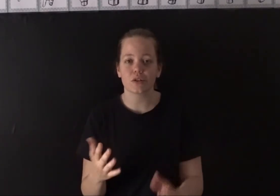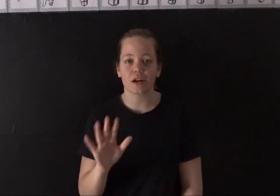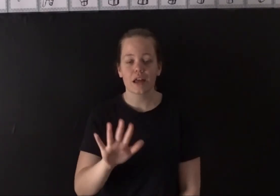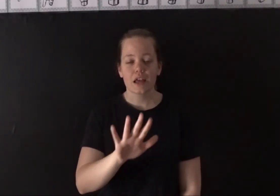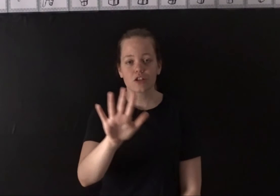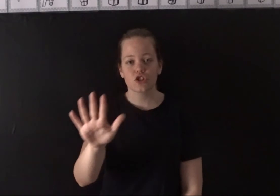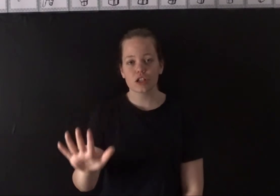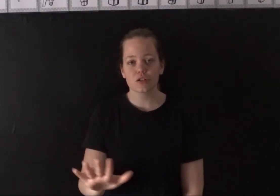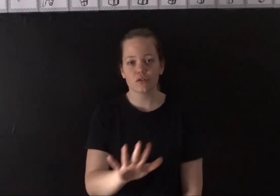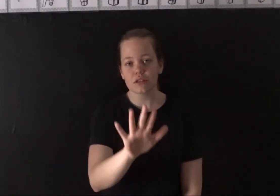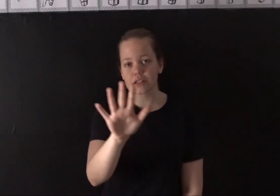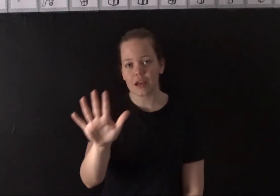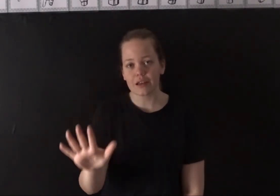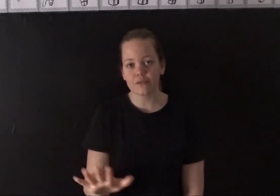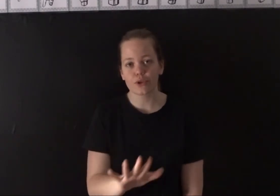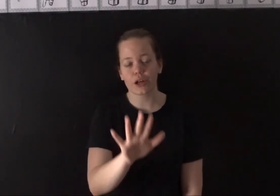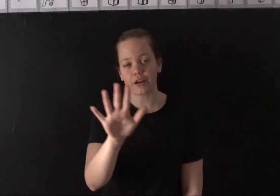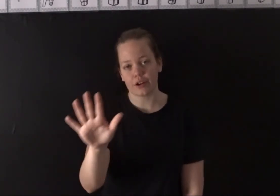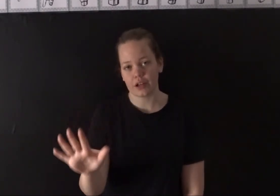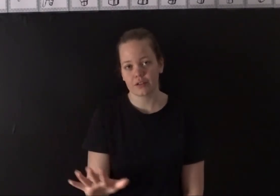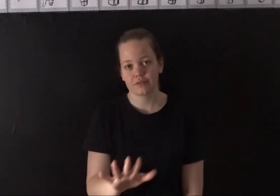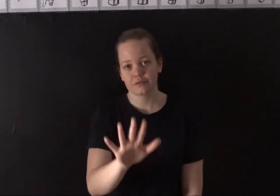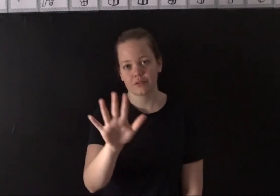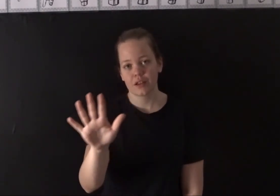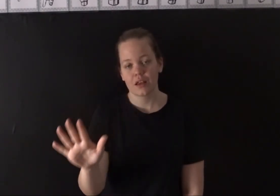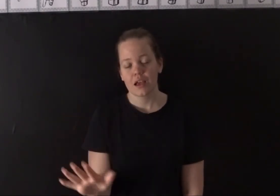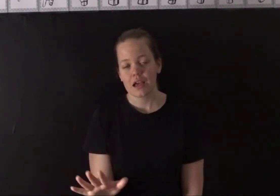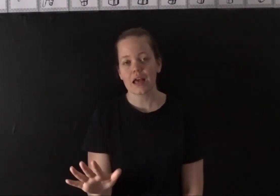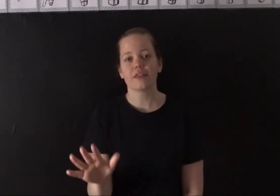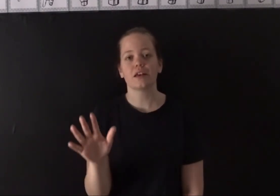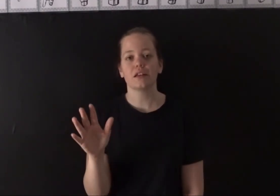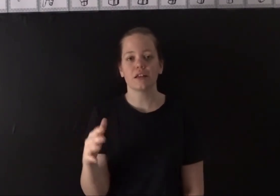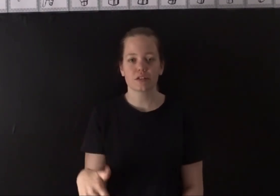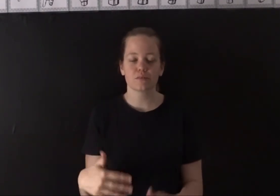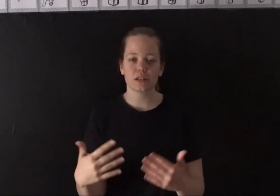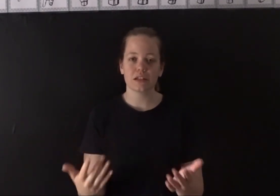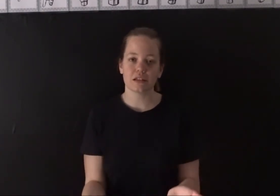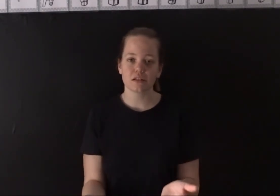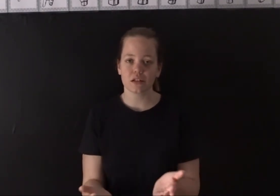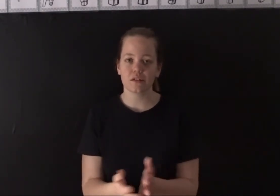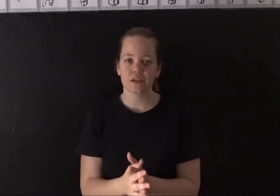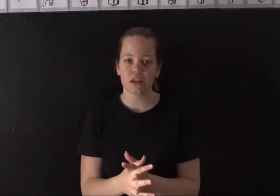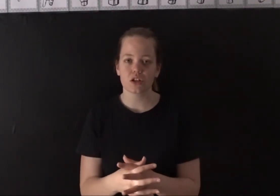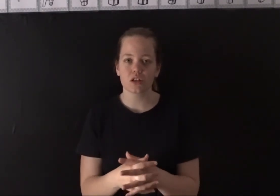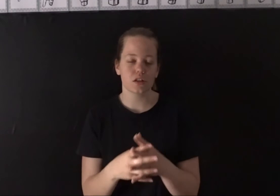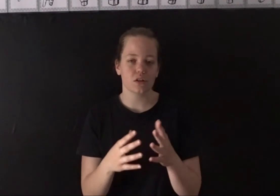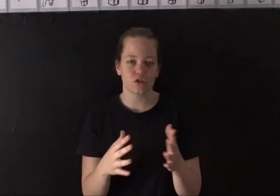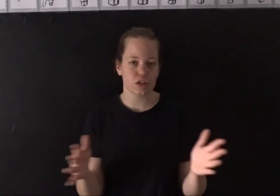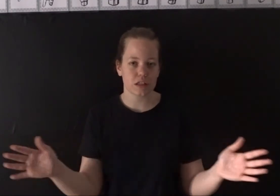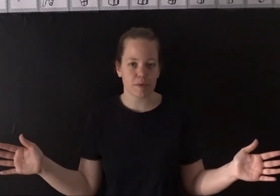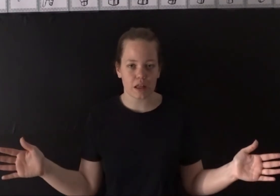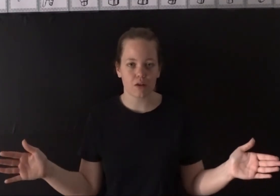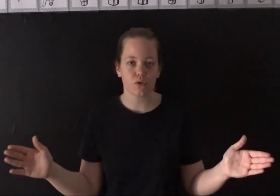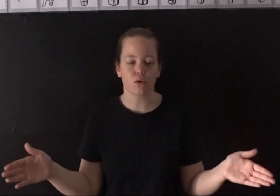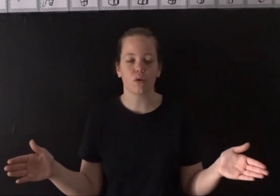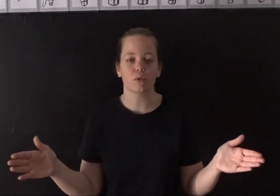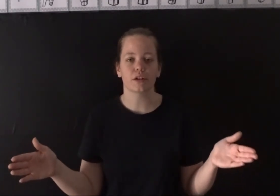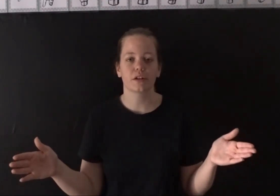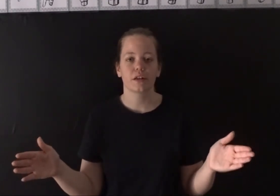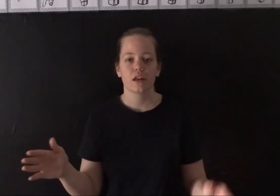territory is just do the sign for area. And then if somebody needed clarification, then you could just spell out the whole word. So